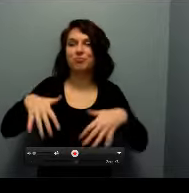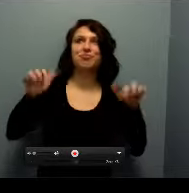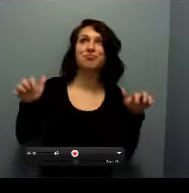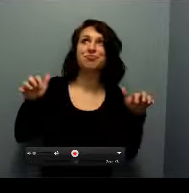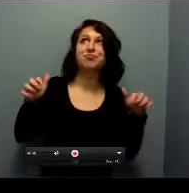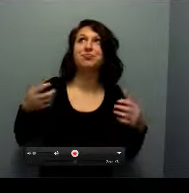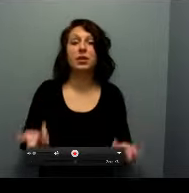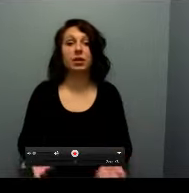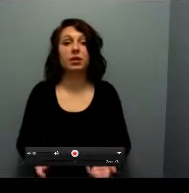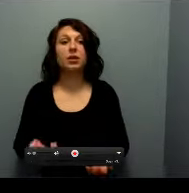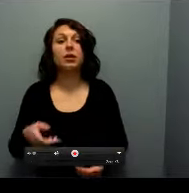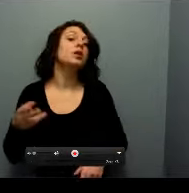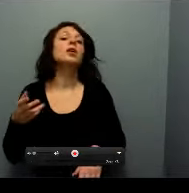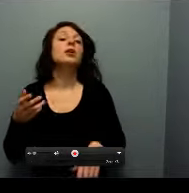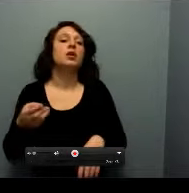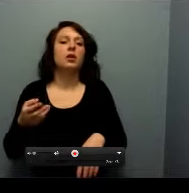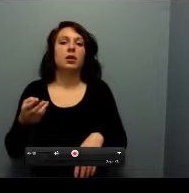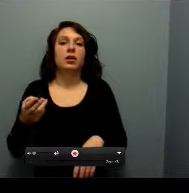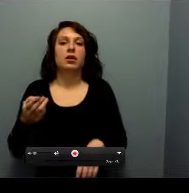Use of time.